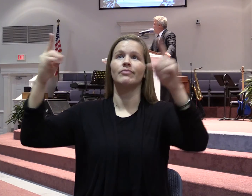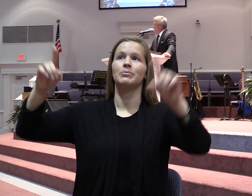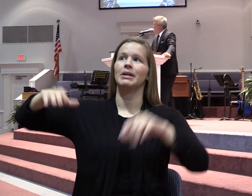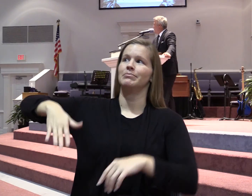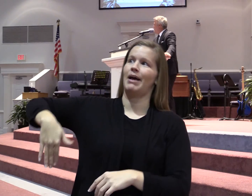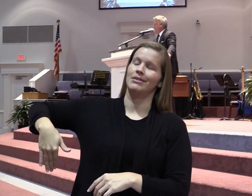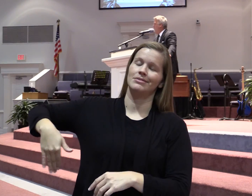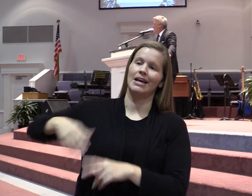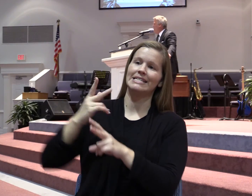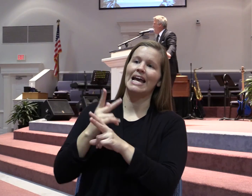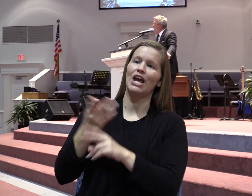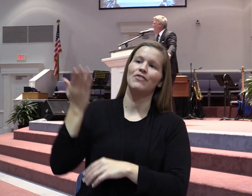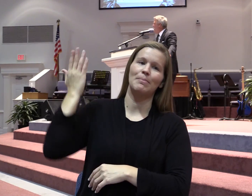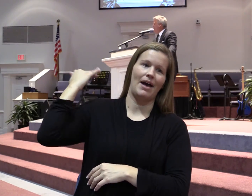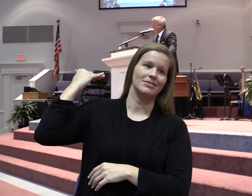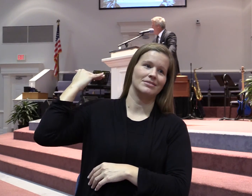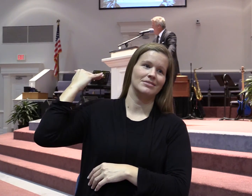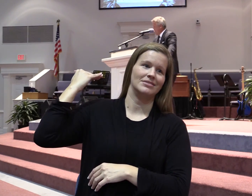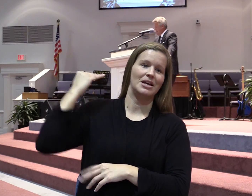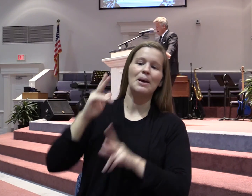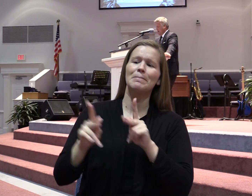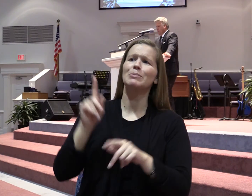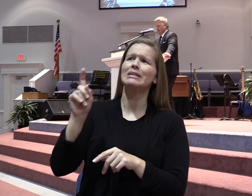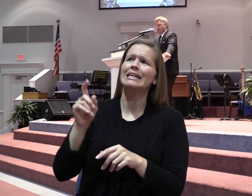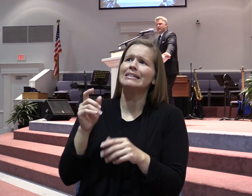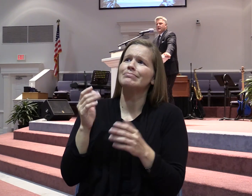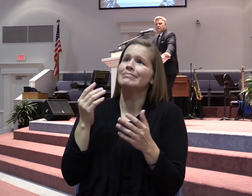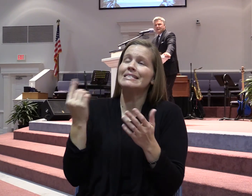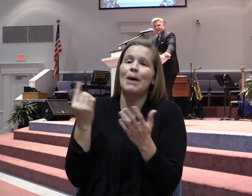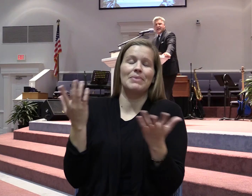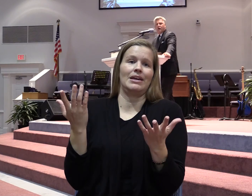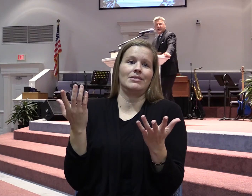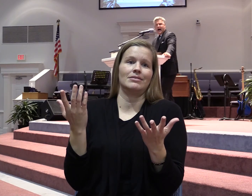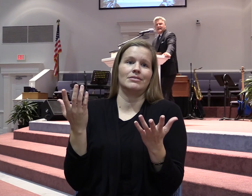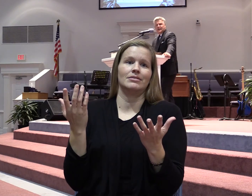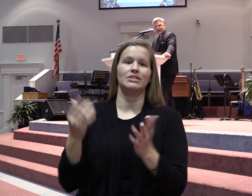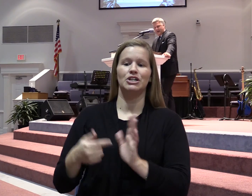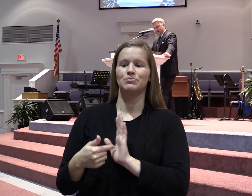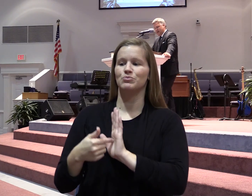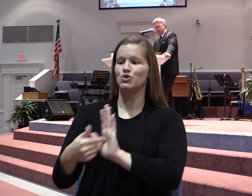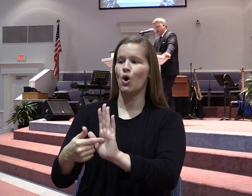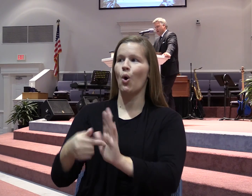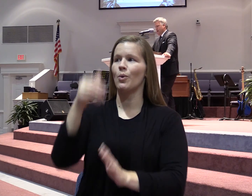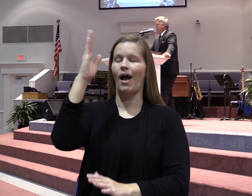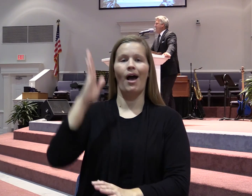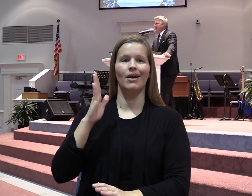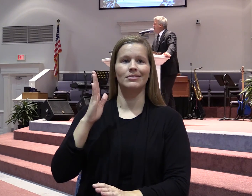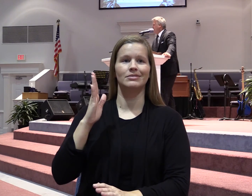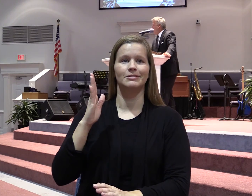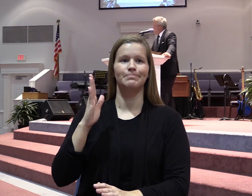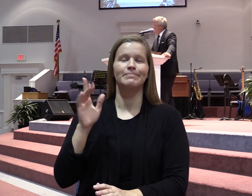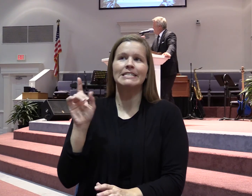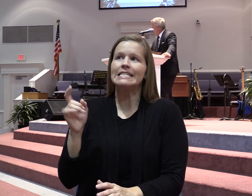past. Fallen man needed someone to reveal God to them. He